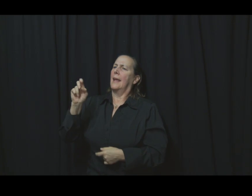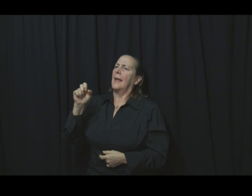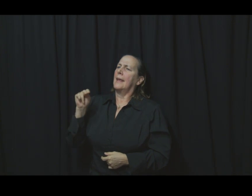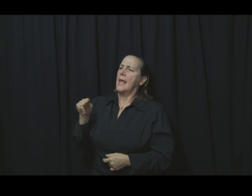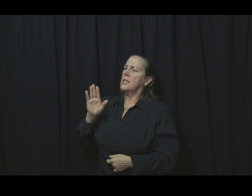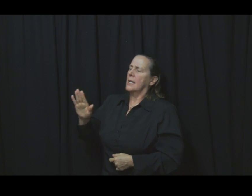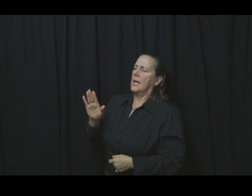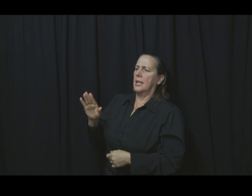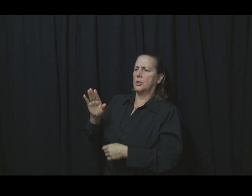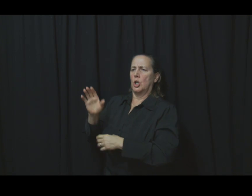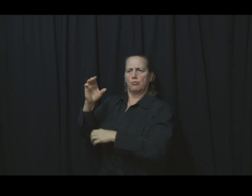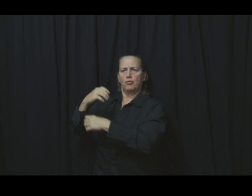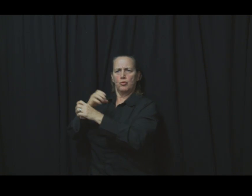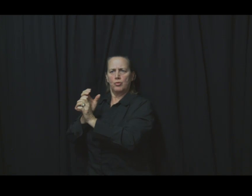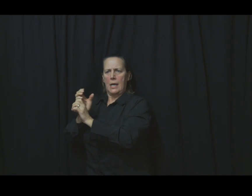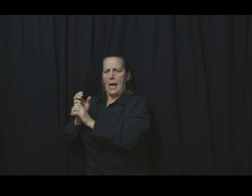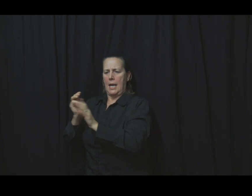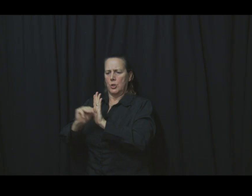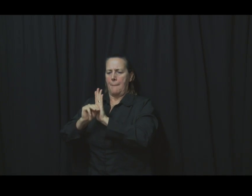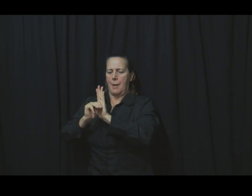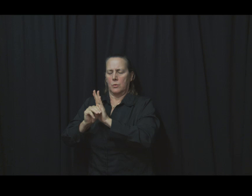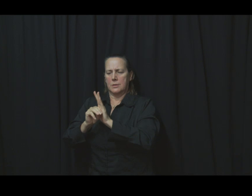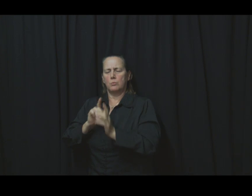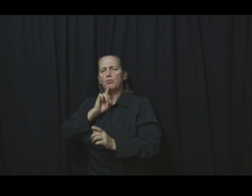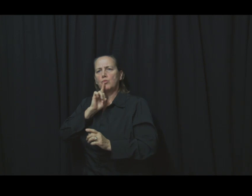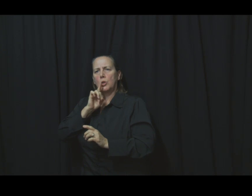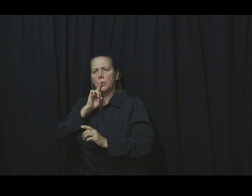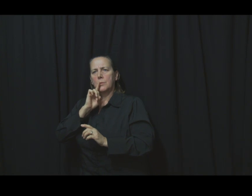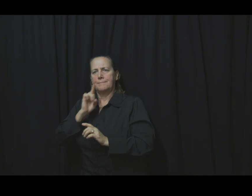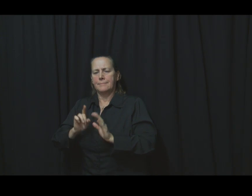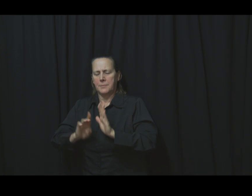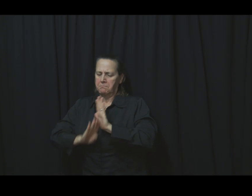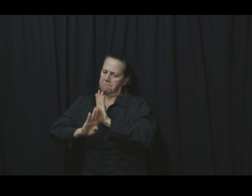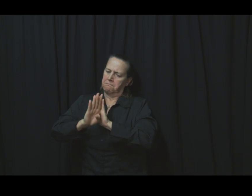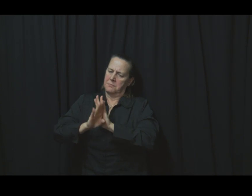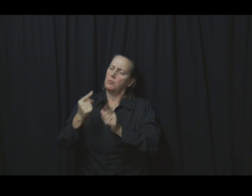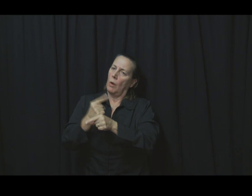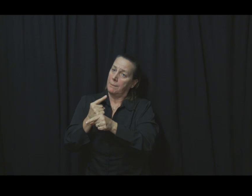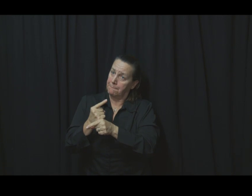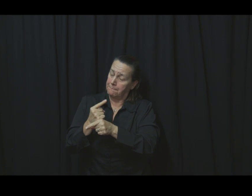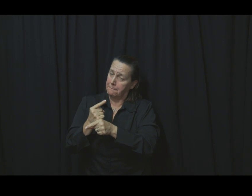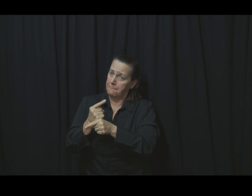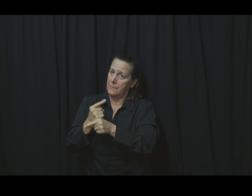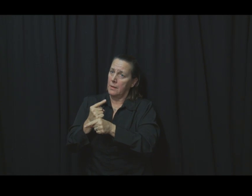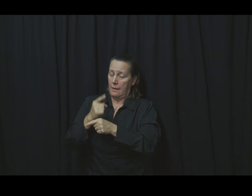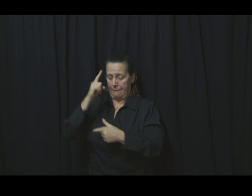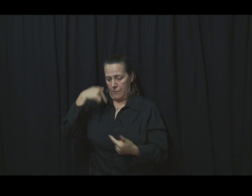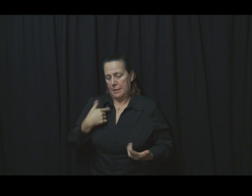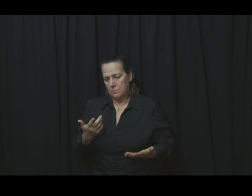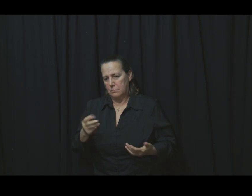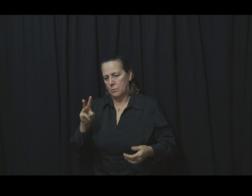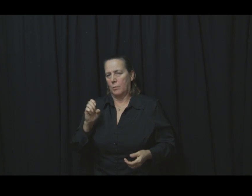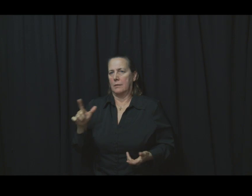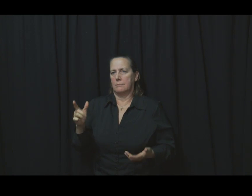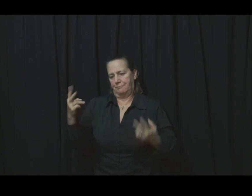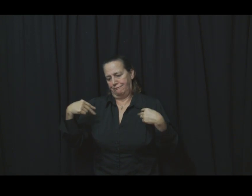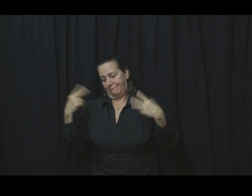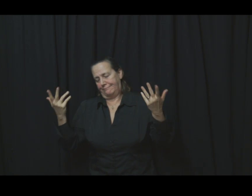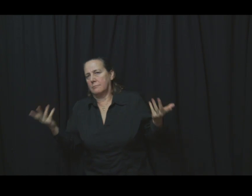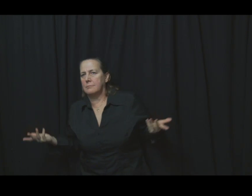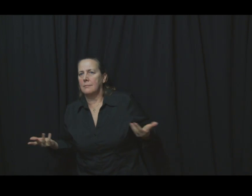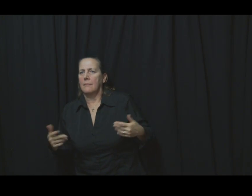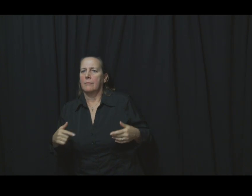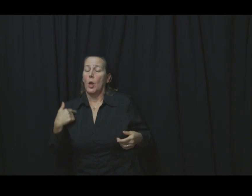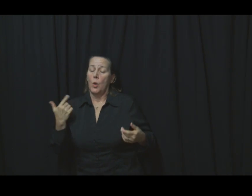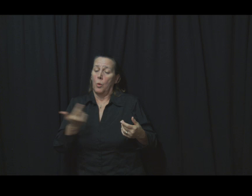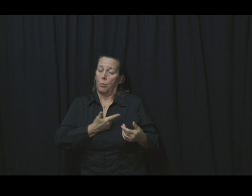up? Is it viable? So for me, of course, well, take a look. We're